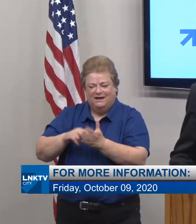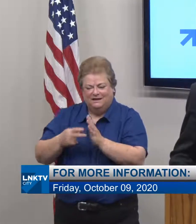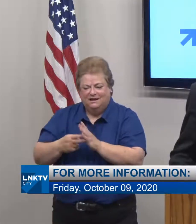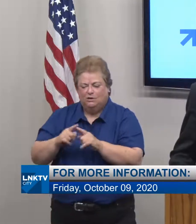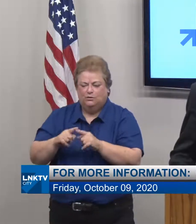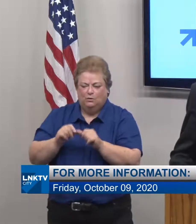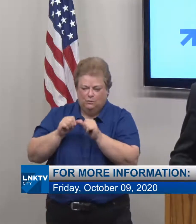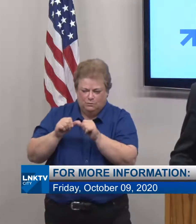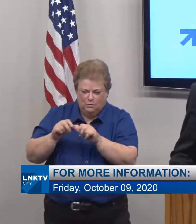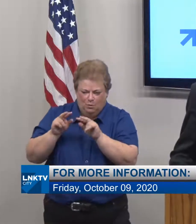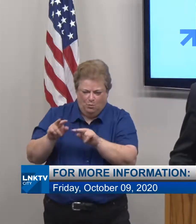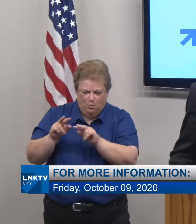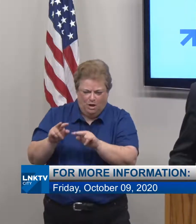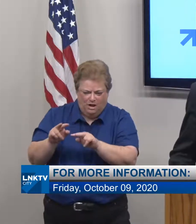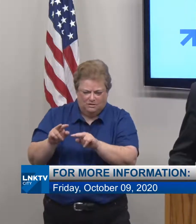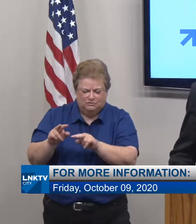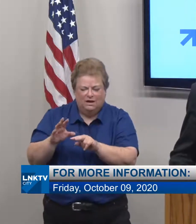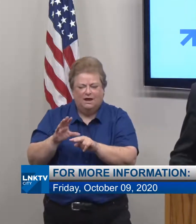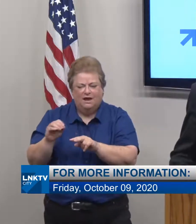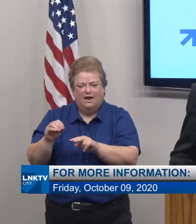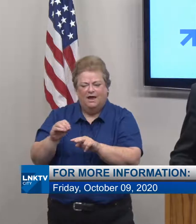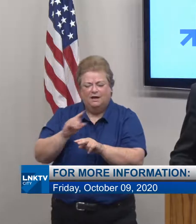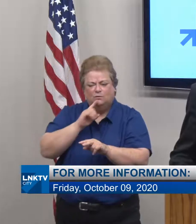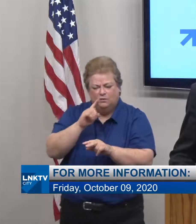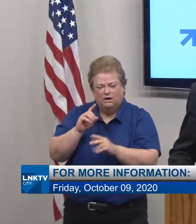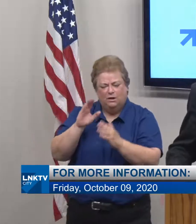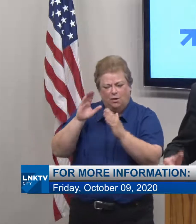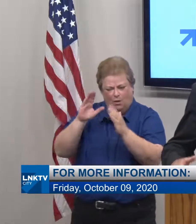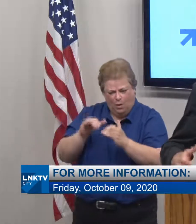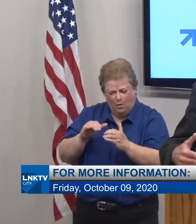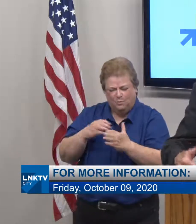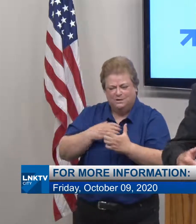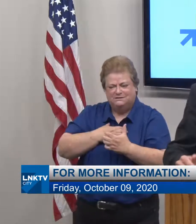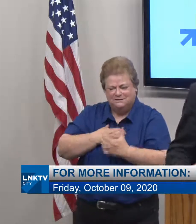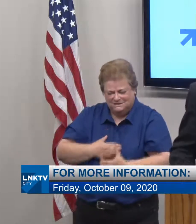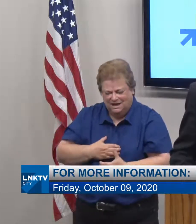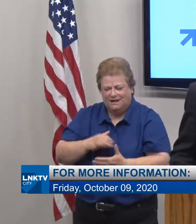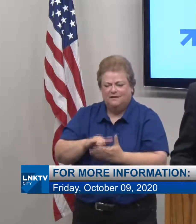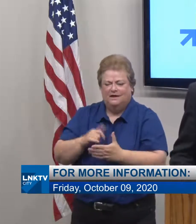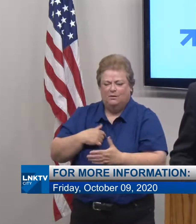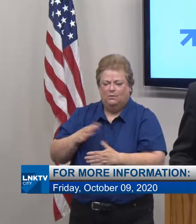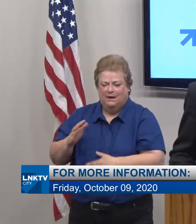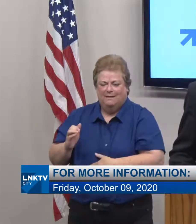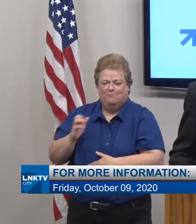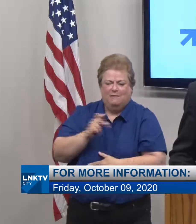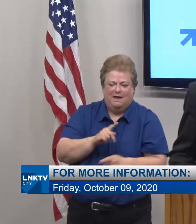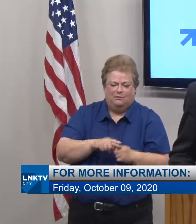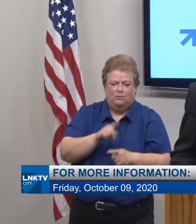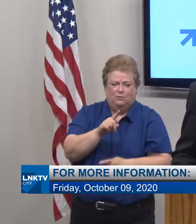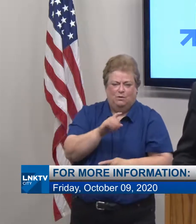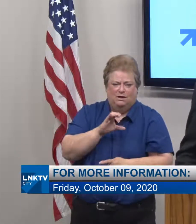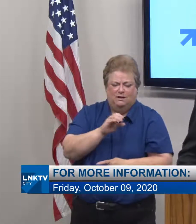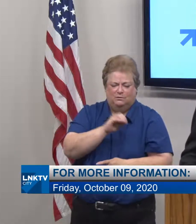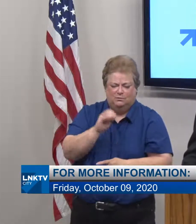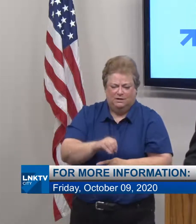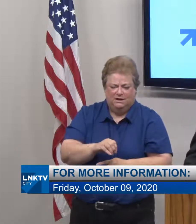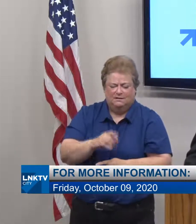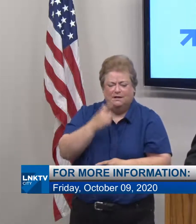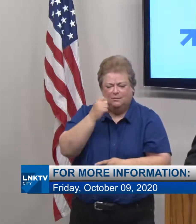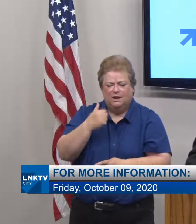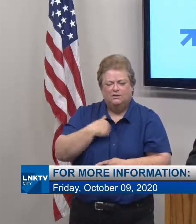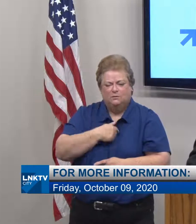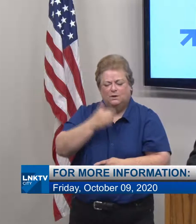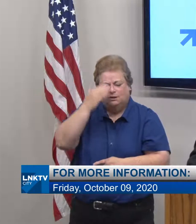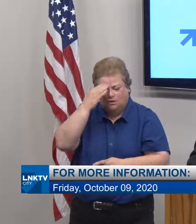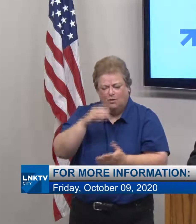monitor and truly hope and desire that we can move back to that 100% because we know our students want to be in